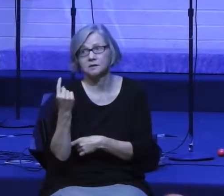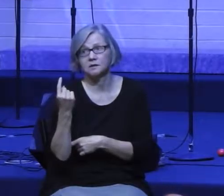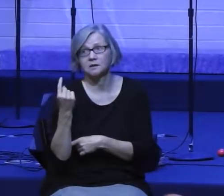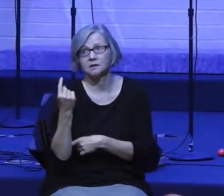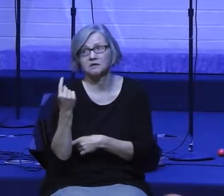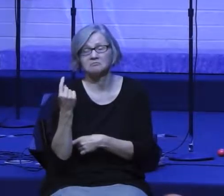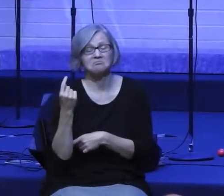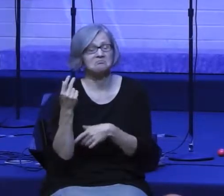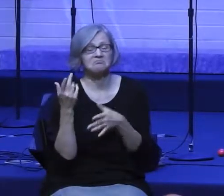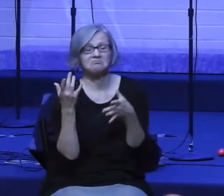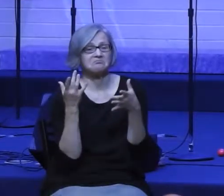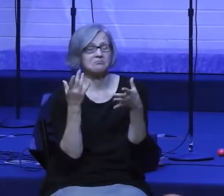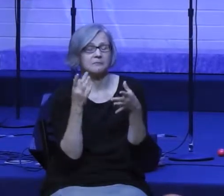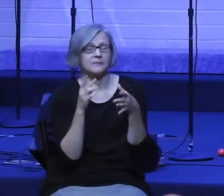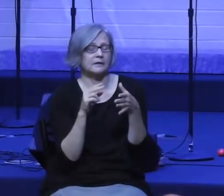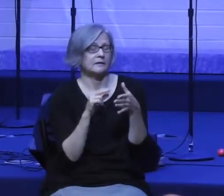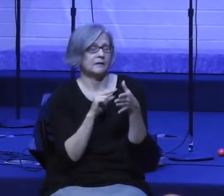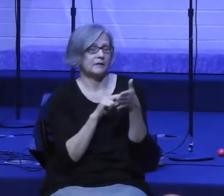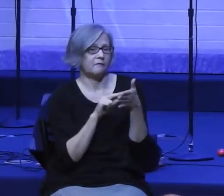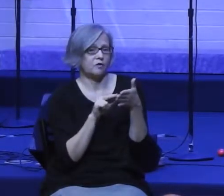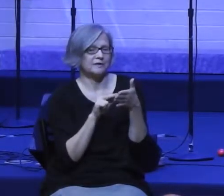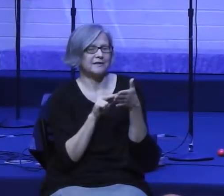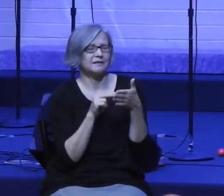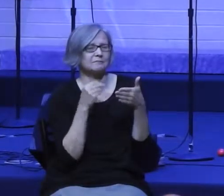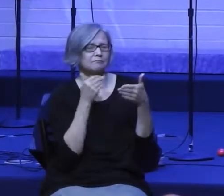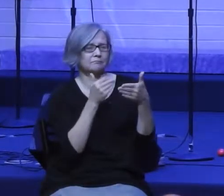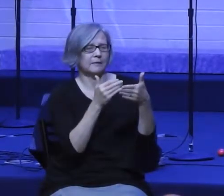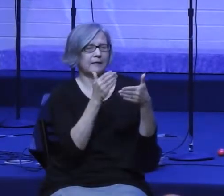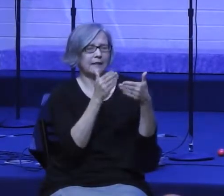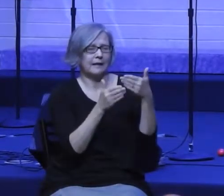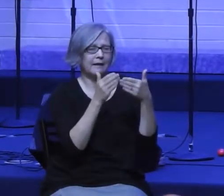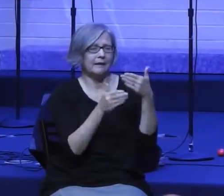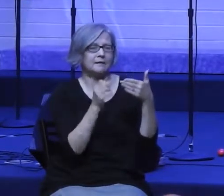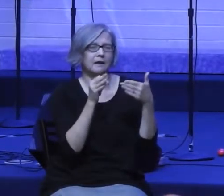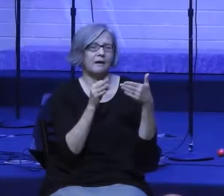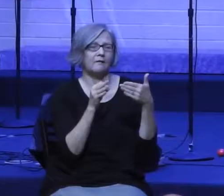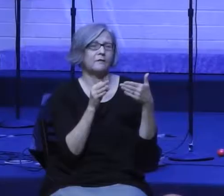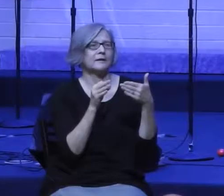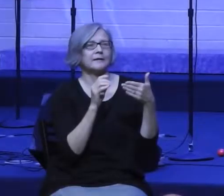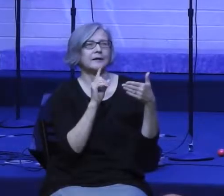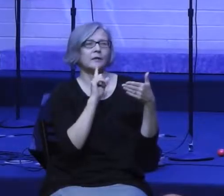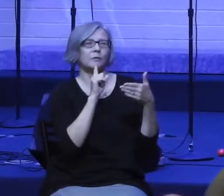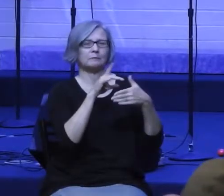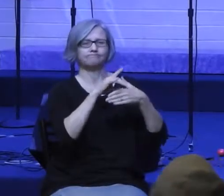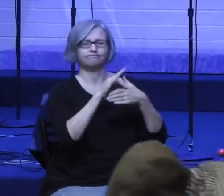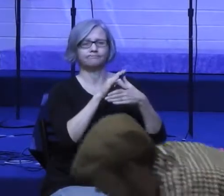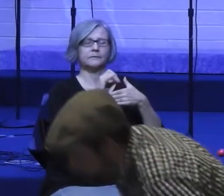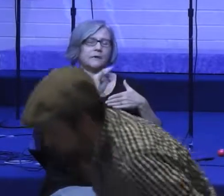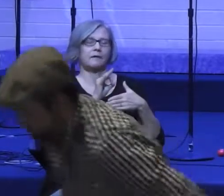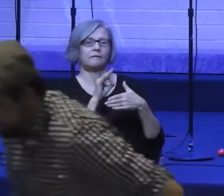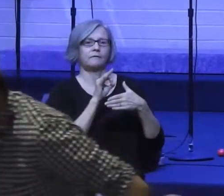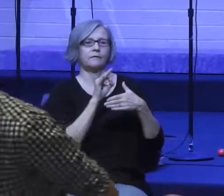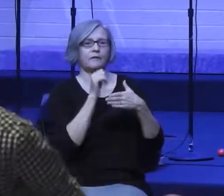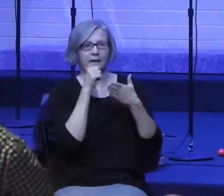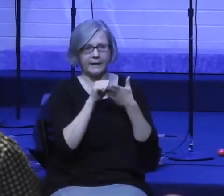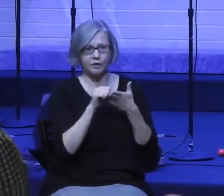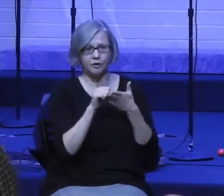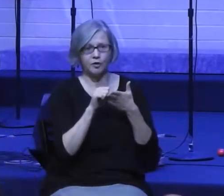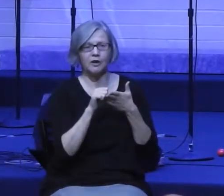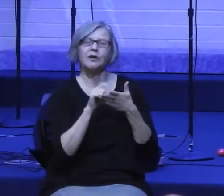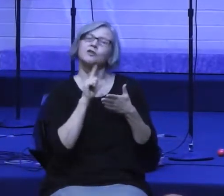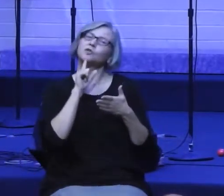So, turn with me in your Bible to 1 Peter chapter 4, verses